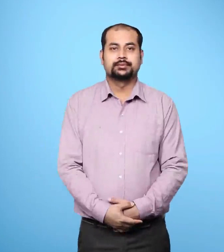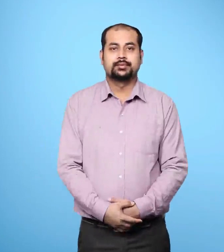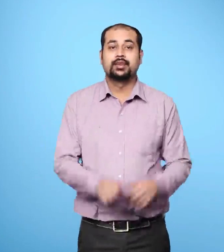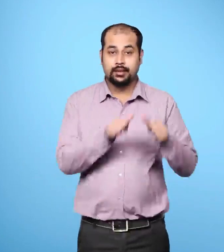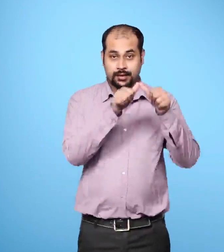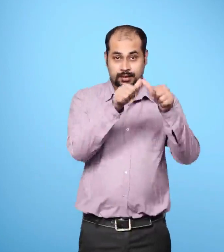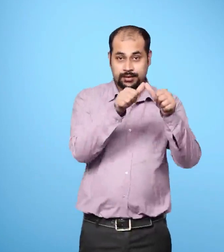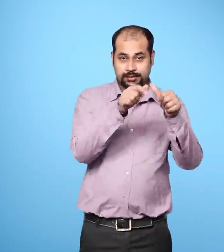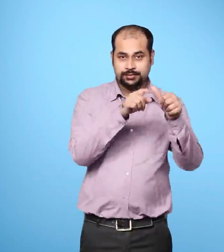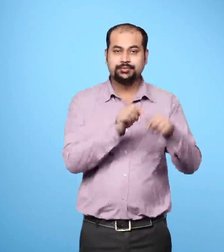Part A.